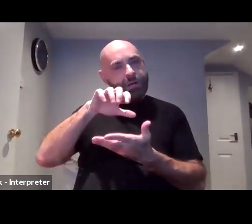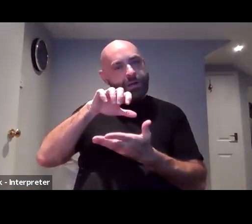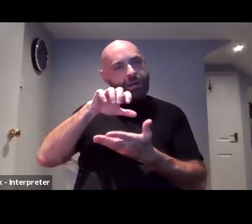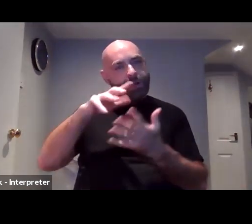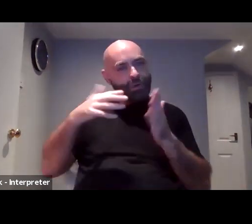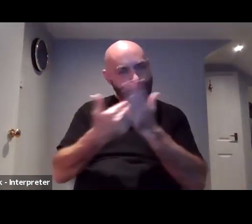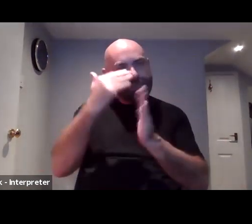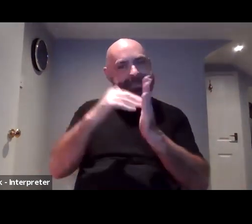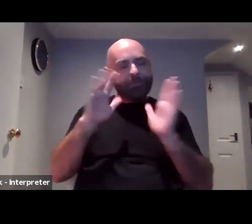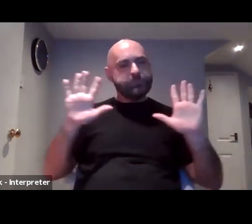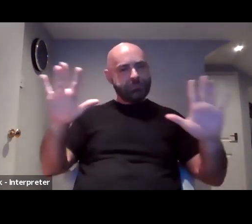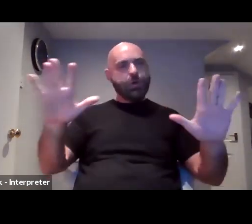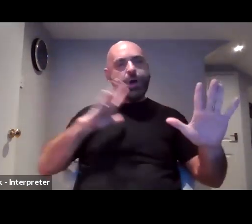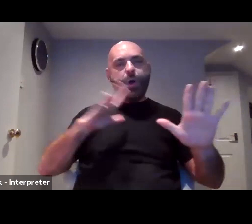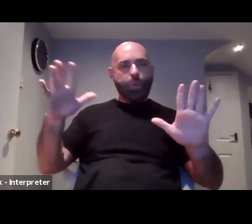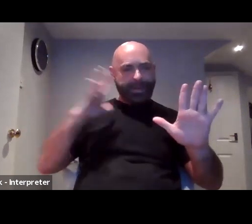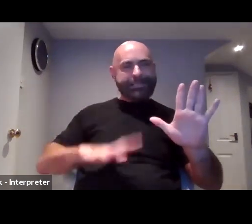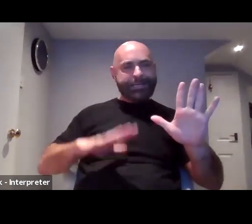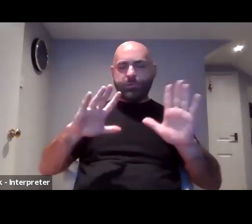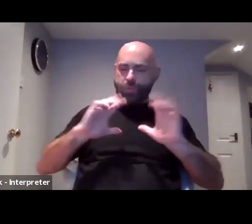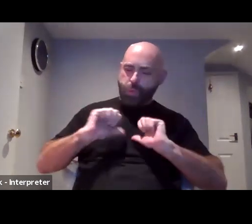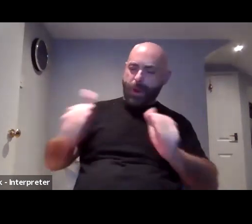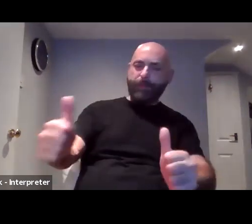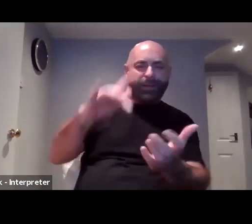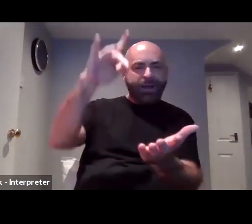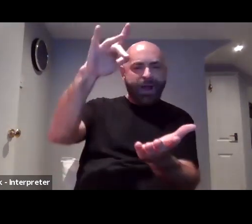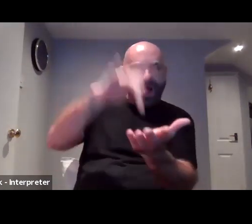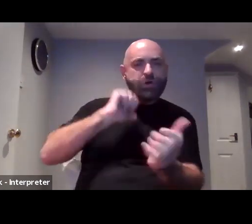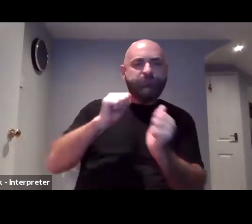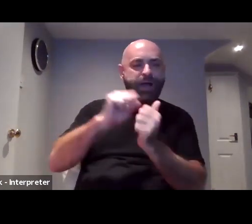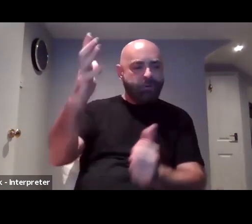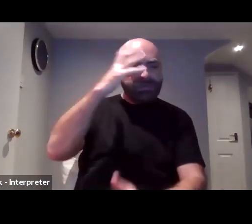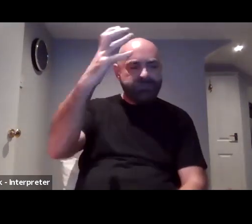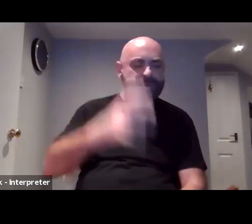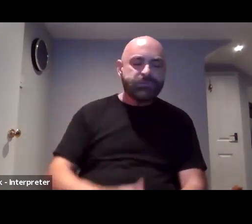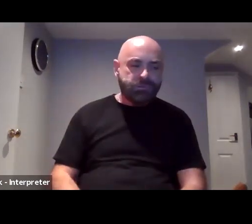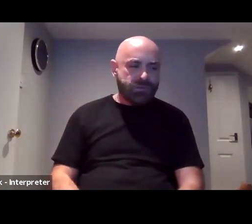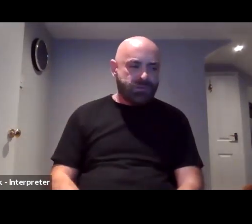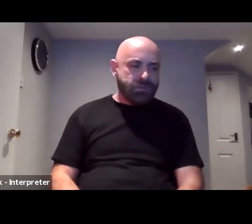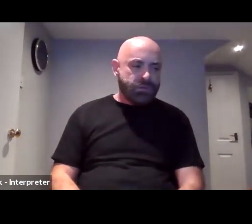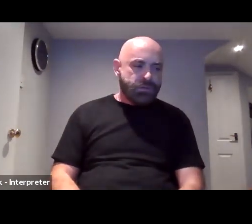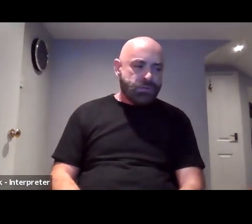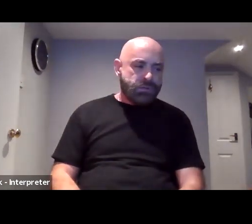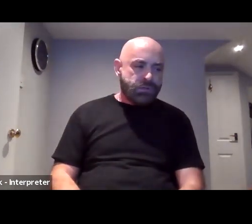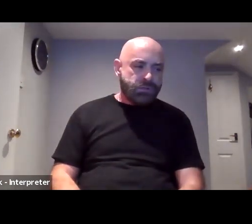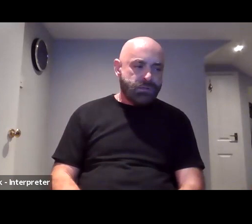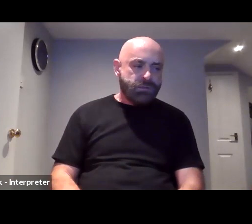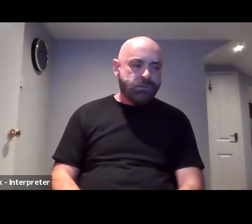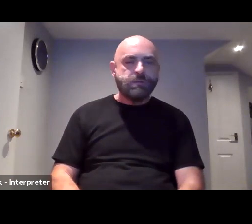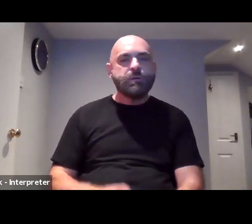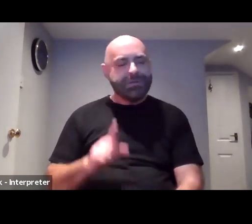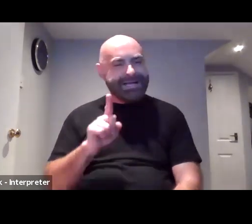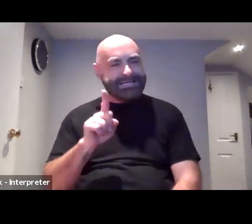said, we have to put a well-being approach at the heart of government policy. And that's what I would like to see